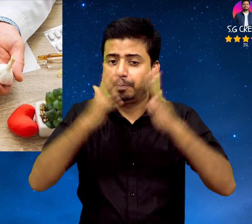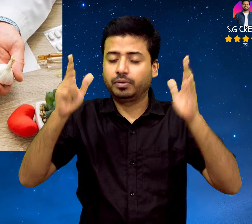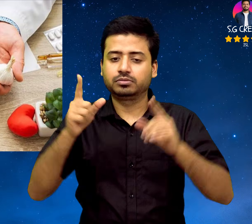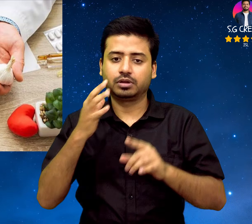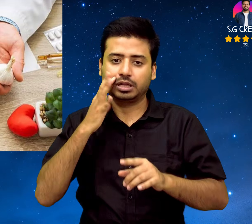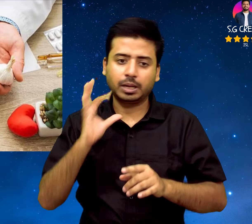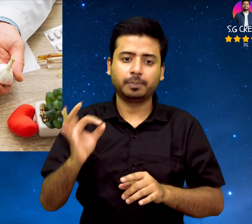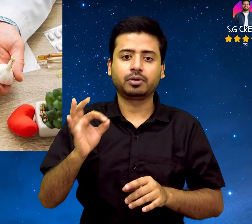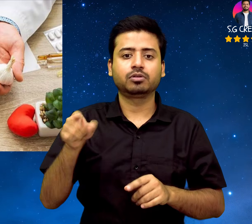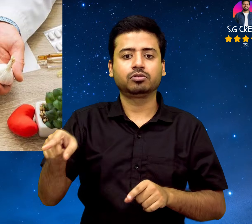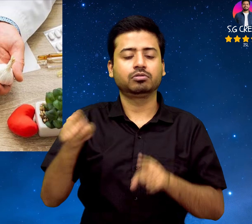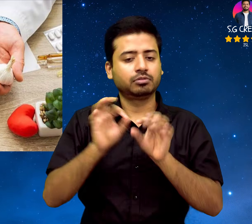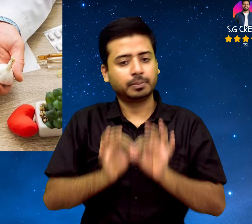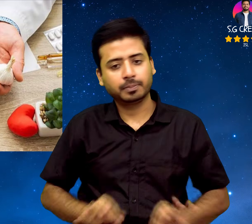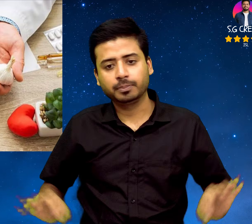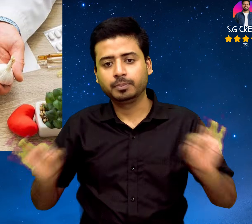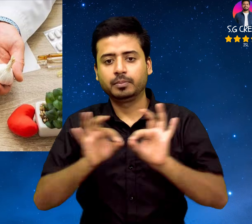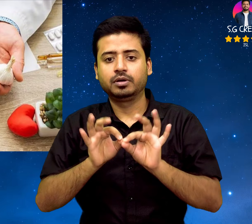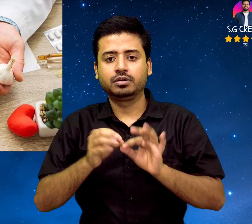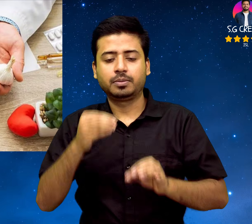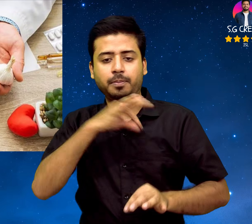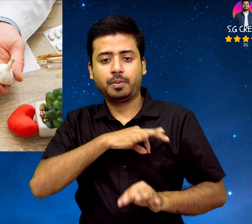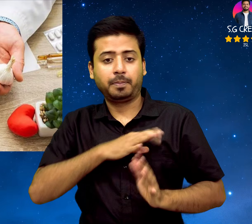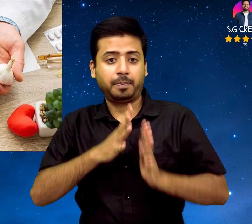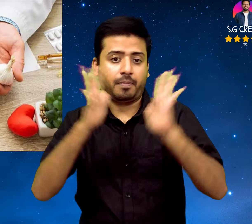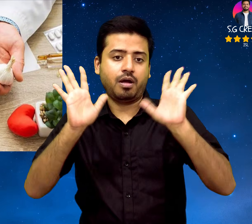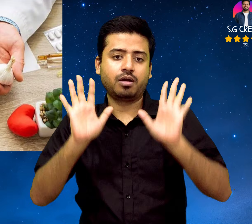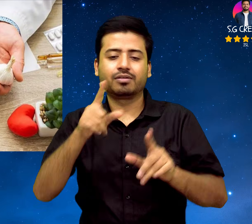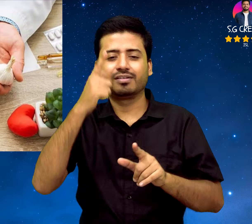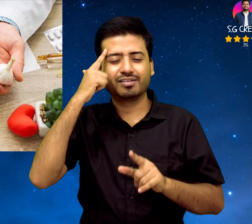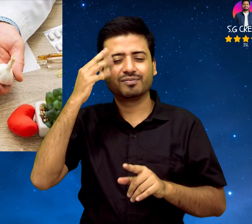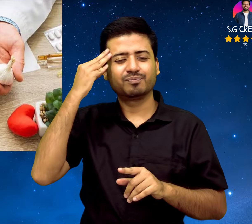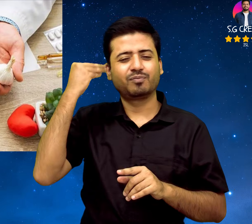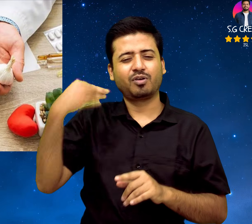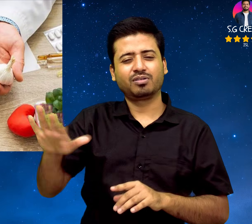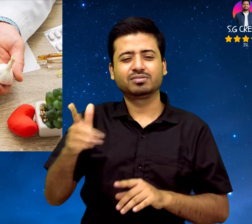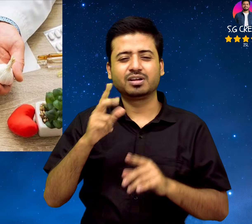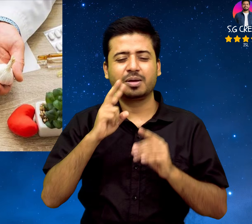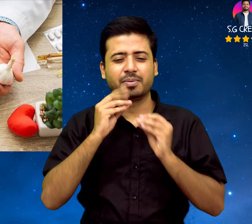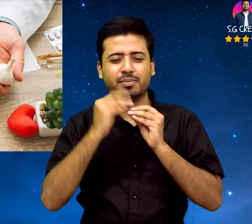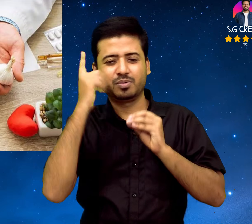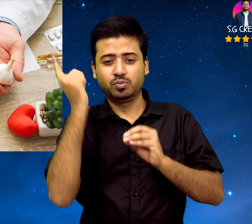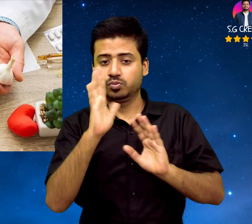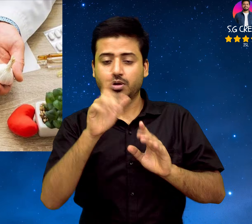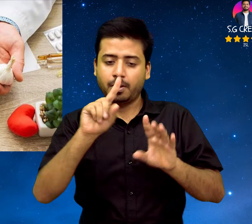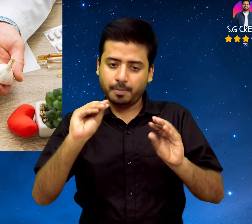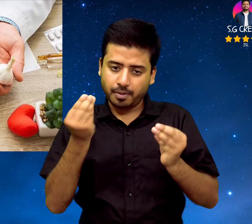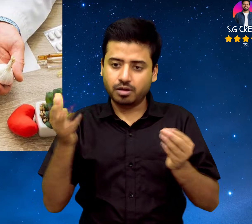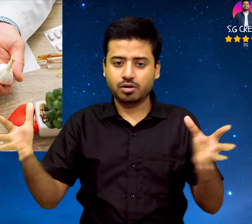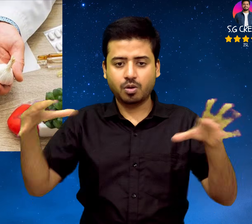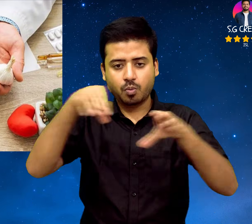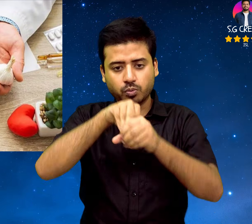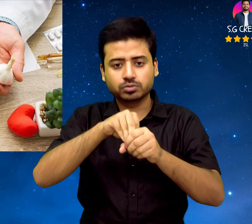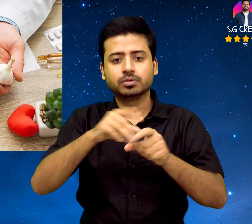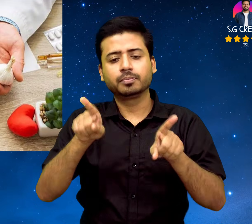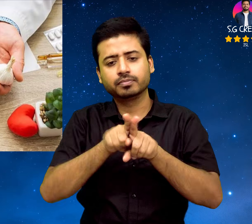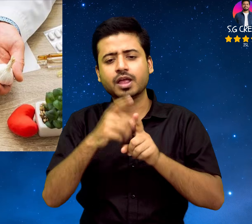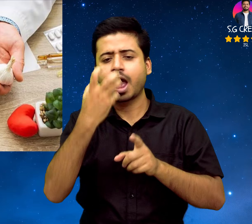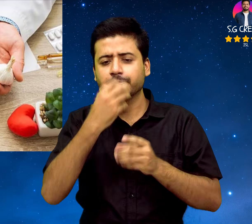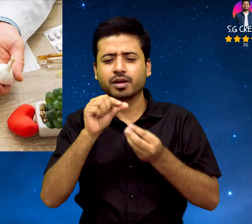endothelial nitric oxide synthase, ENOS, leading to vasodilation and subsequent reduction in systemic blood pressure.